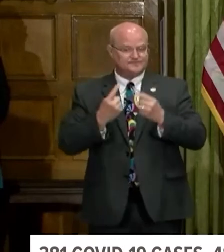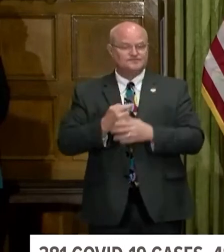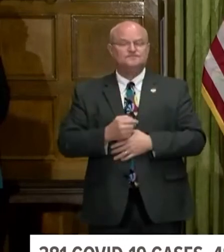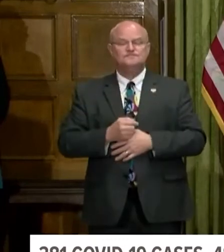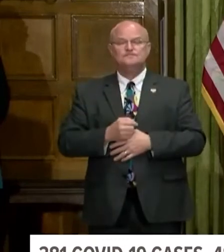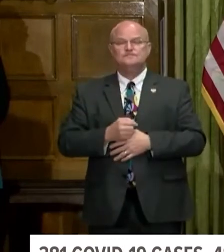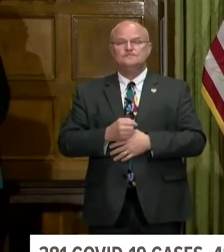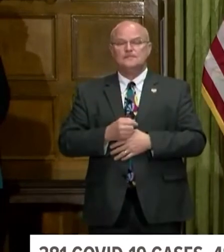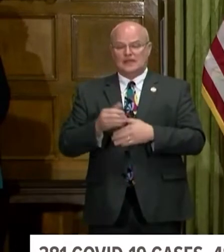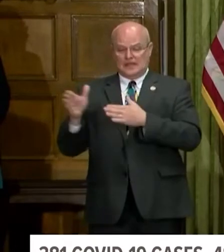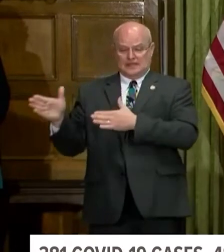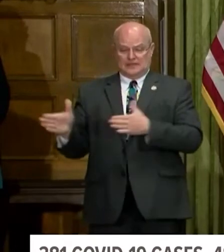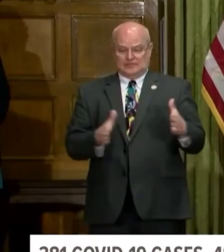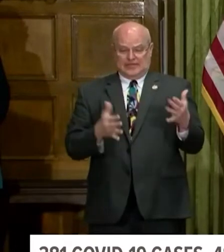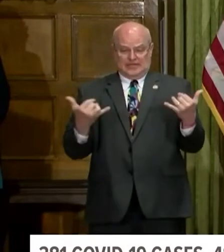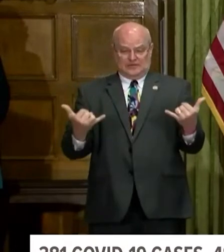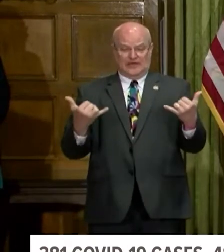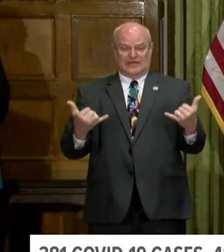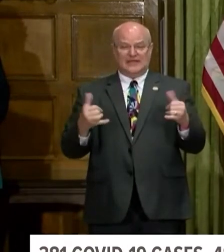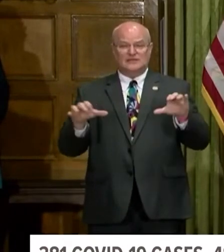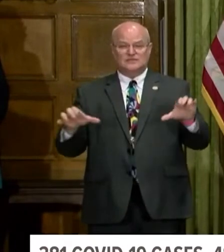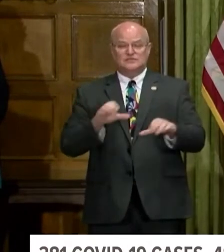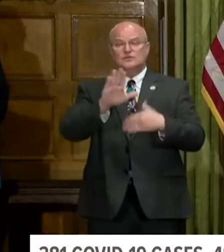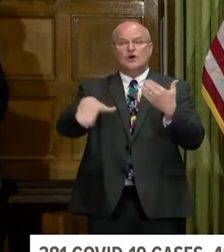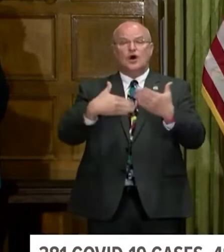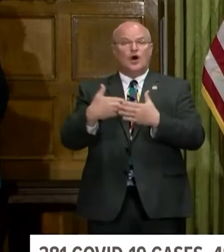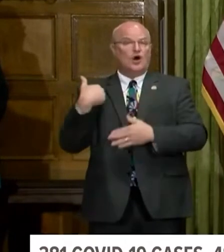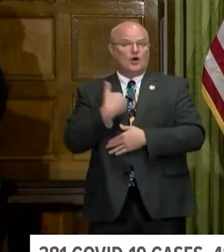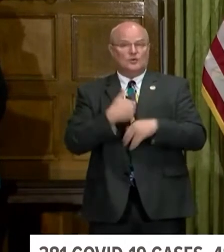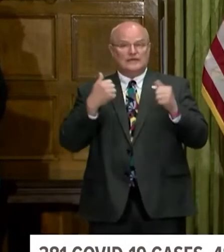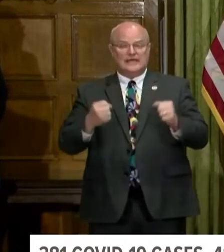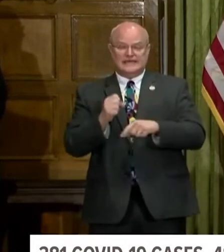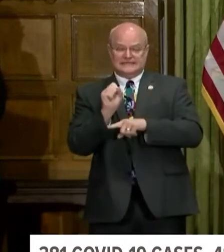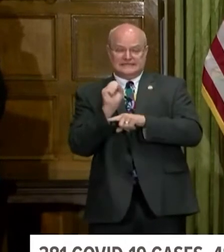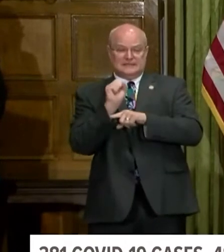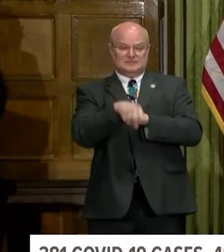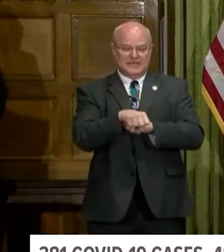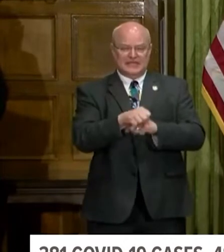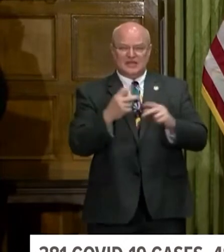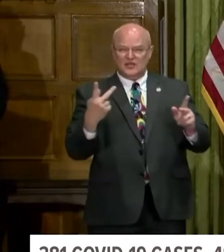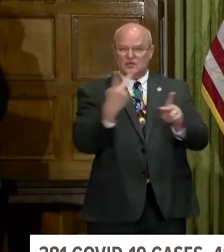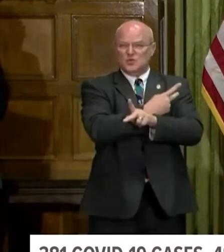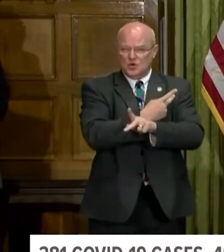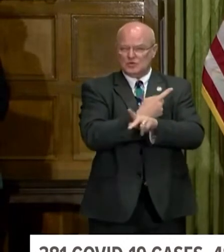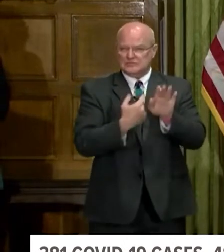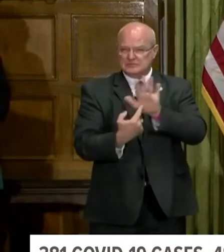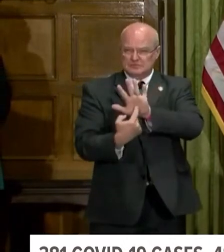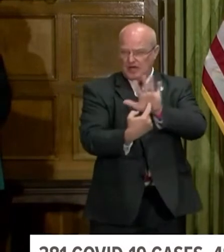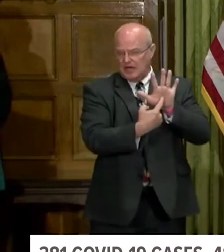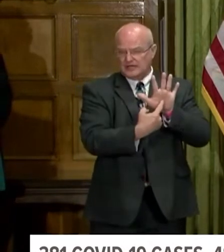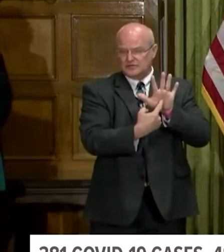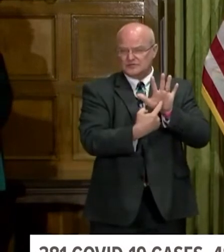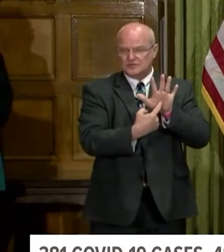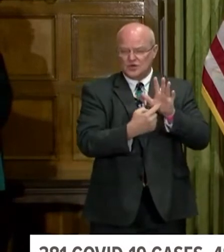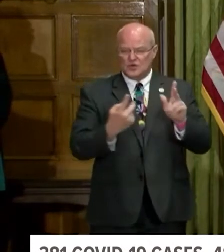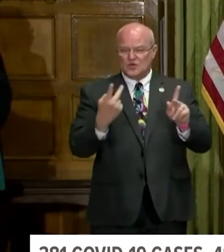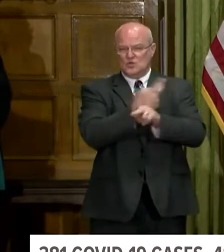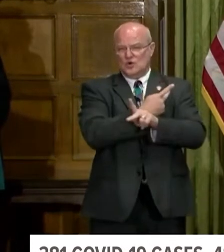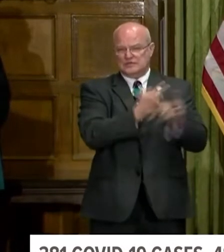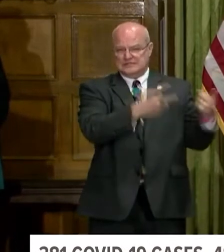Our plan is to do all we can to beat the worst models or the worst case